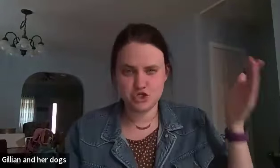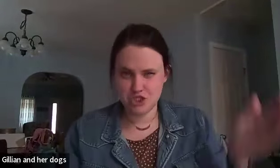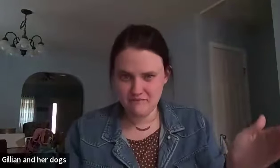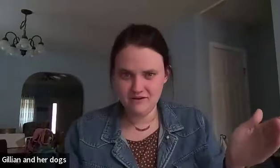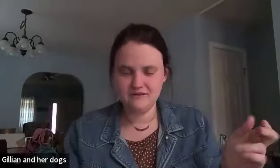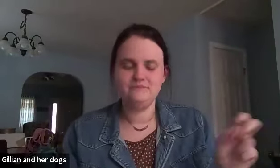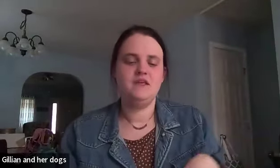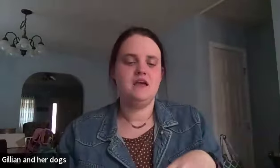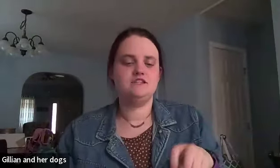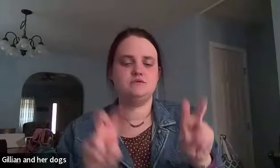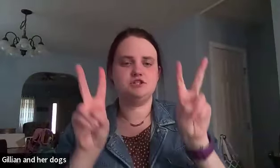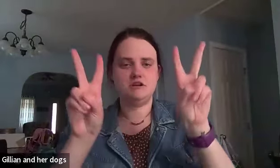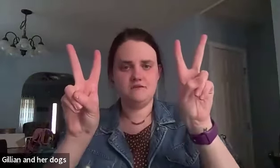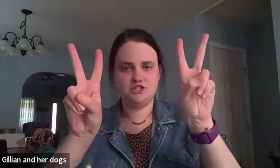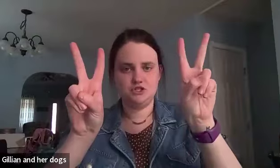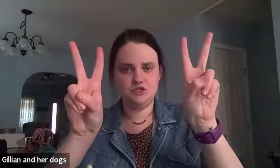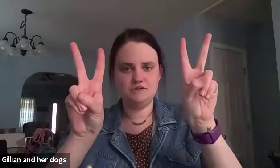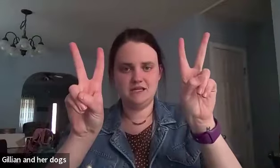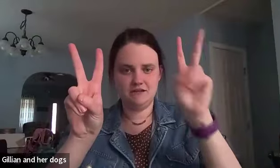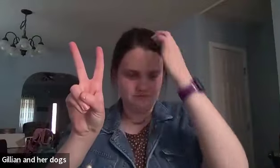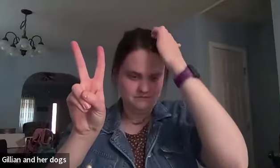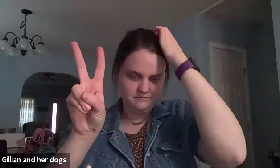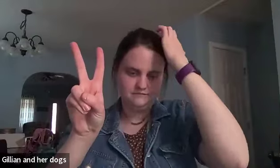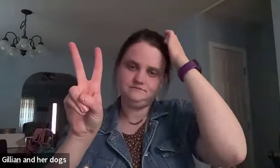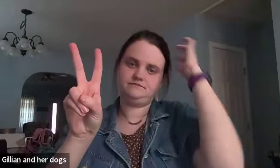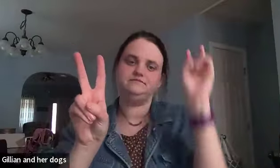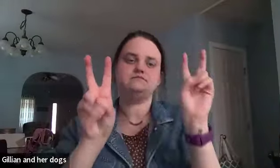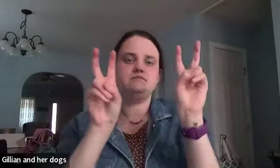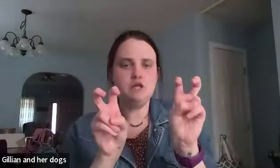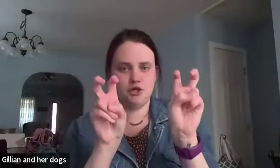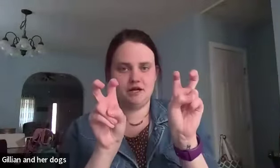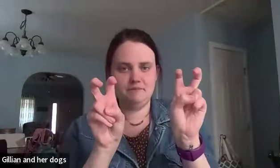for chipmunk. And so what you're going to have is two twos again. You're going to